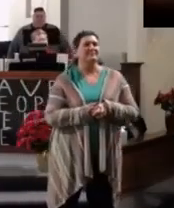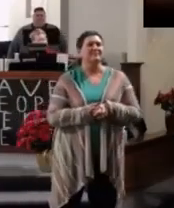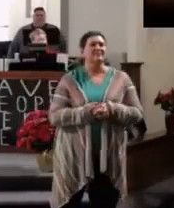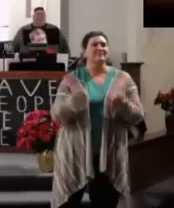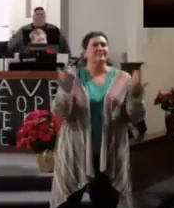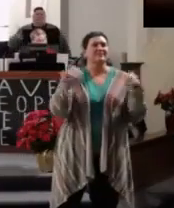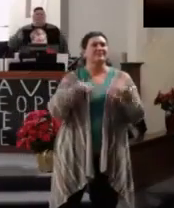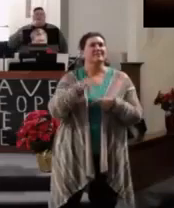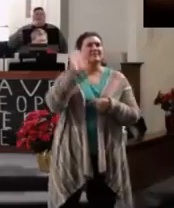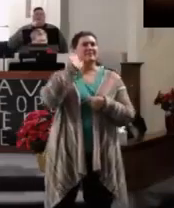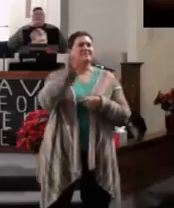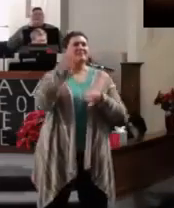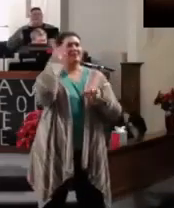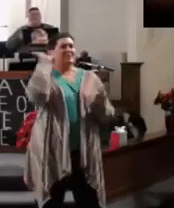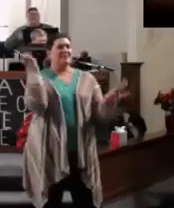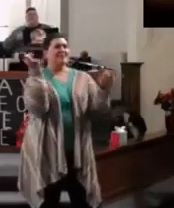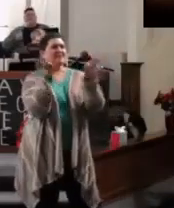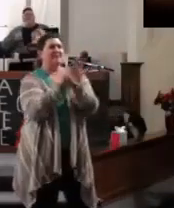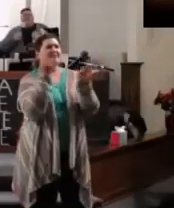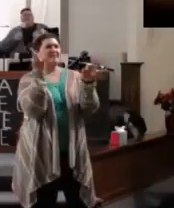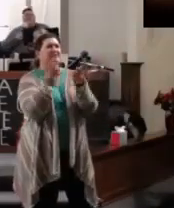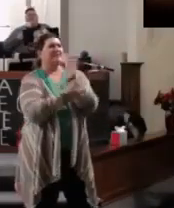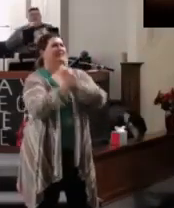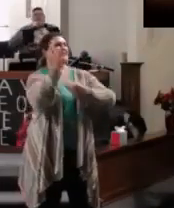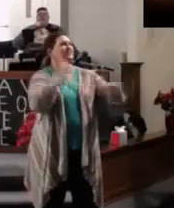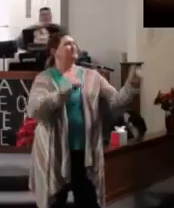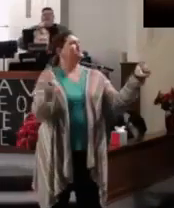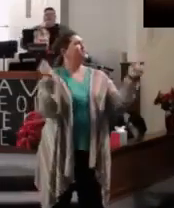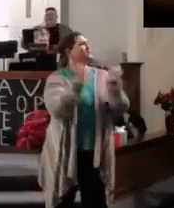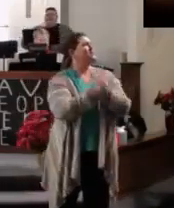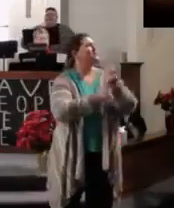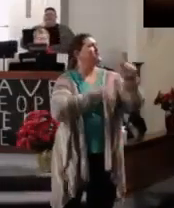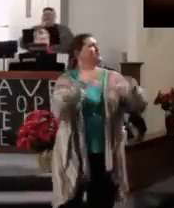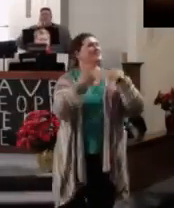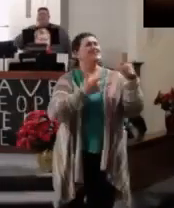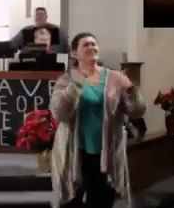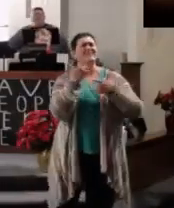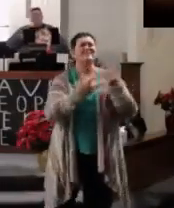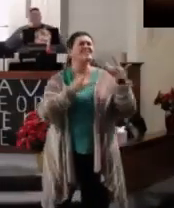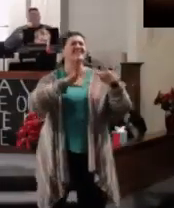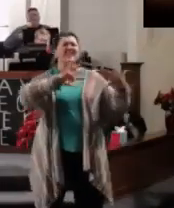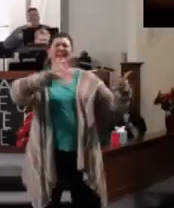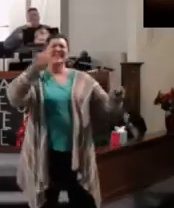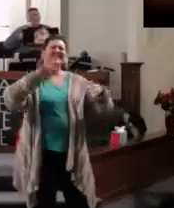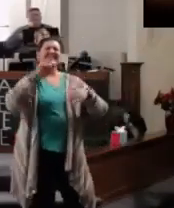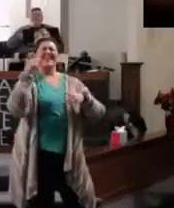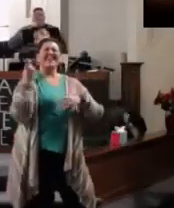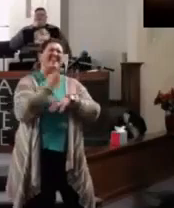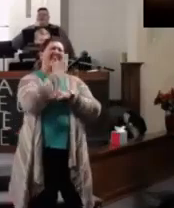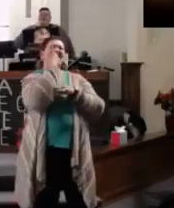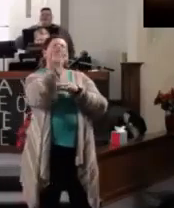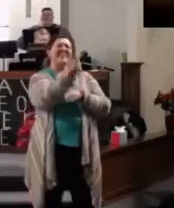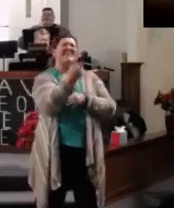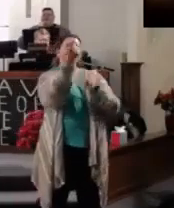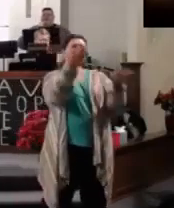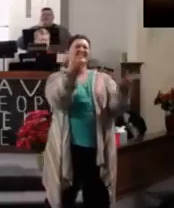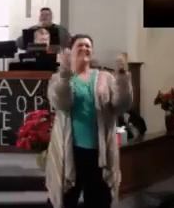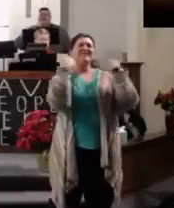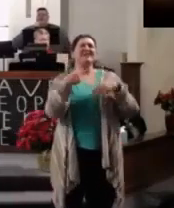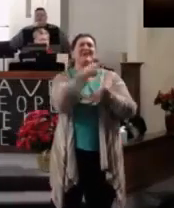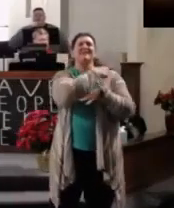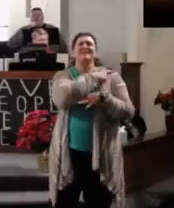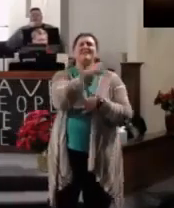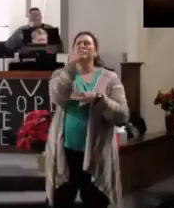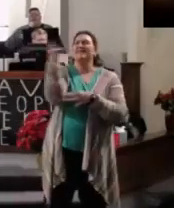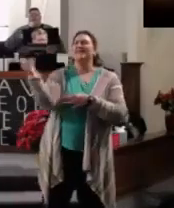O come all ye faithful, joyful and triumphant,